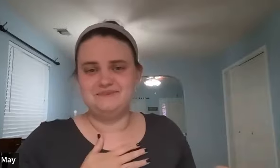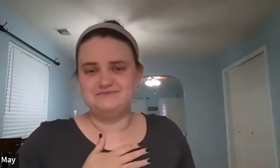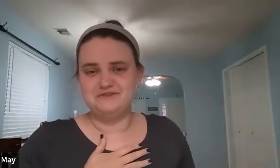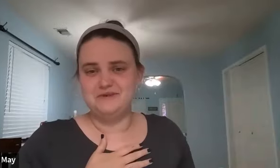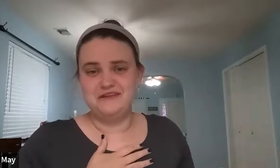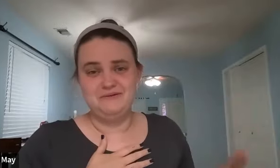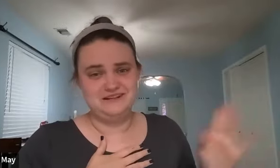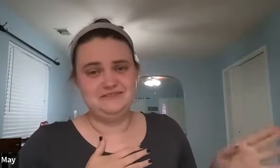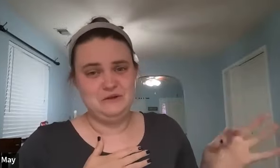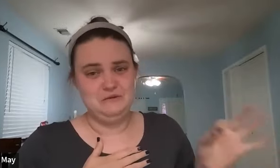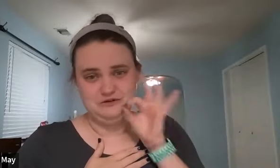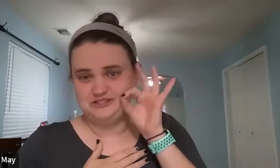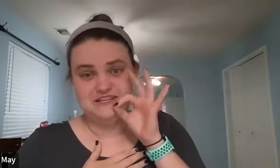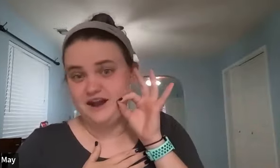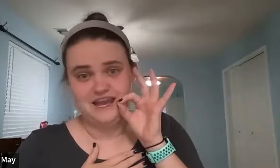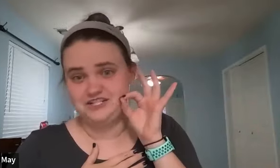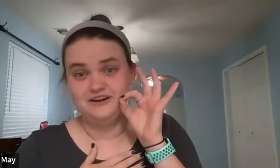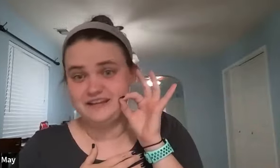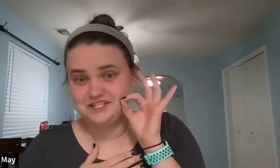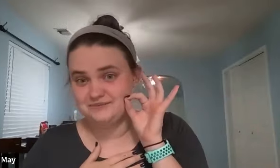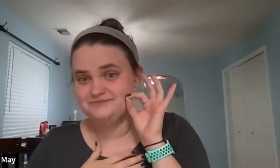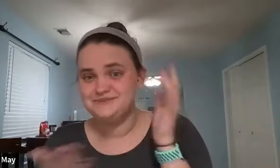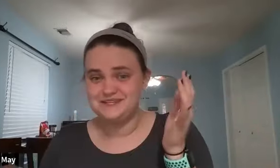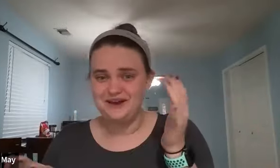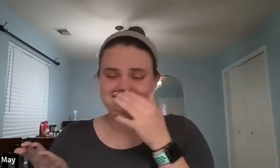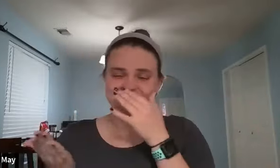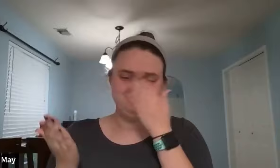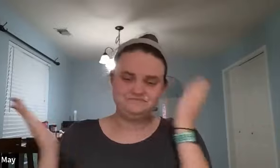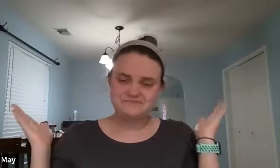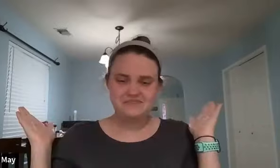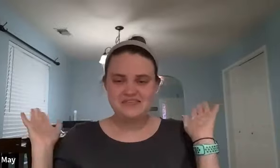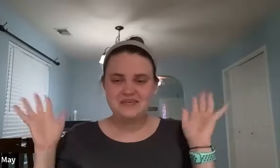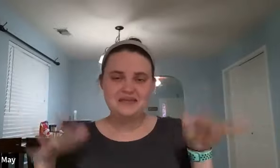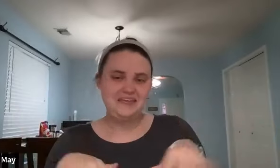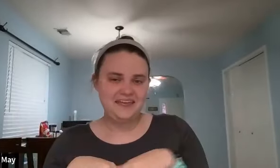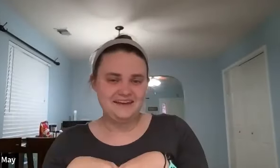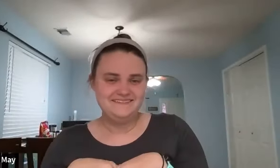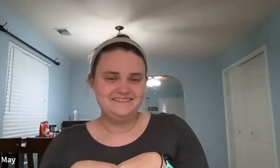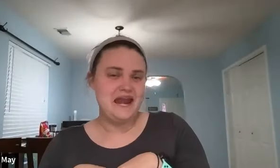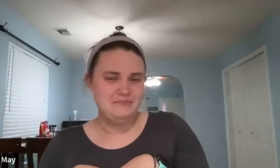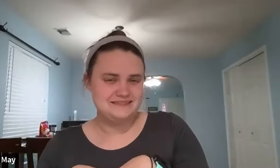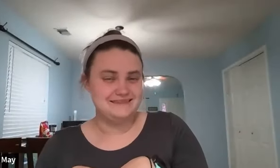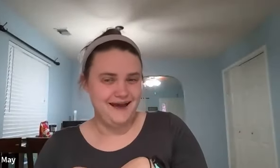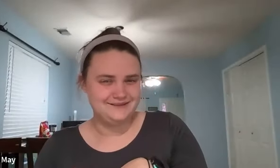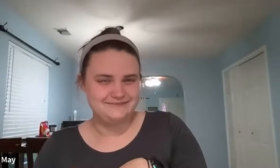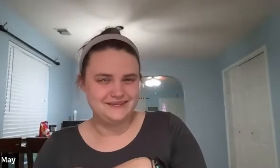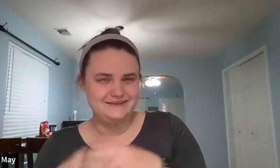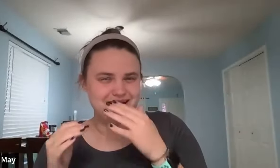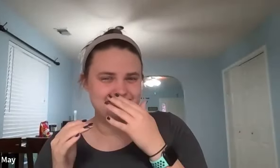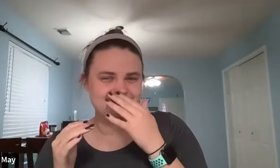makes me feel better that I was not the only one who was just not catching on to ketchup. So yeah, that happens a lot with me when I was like